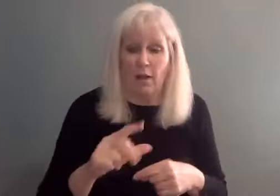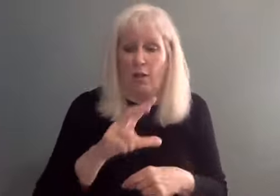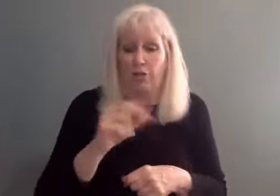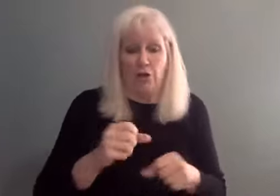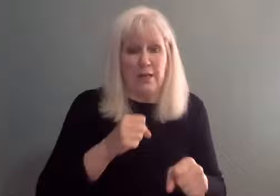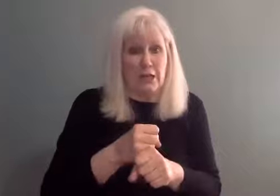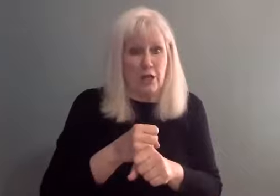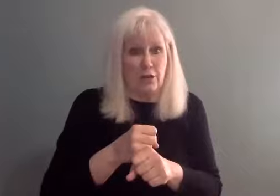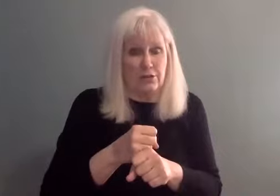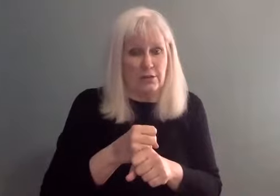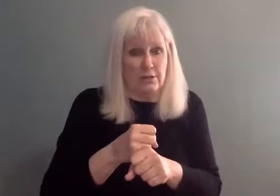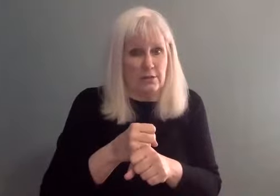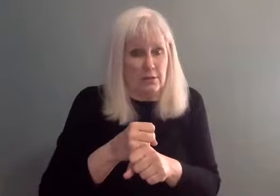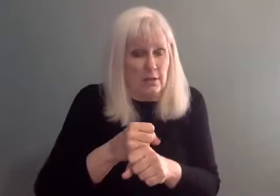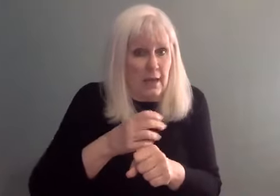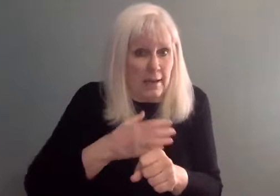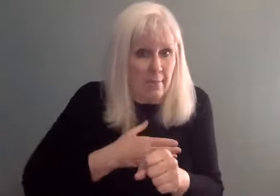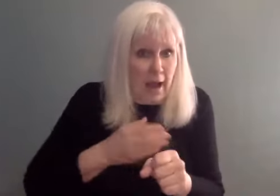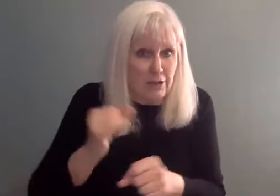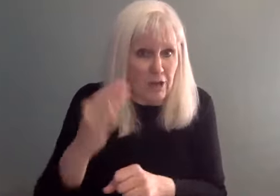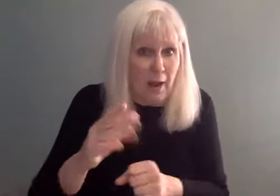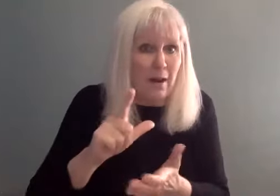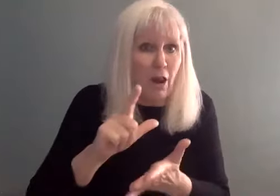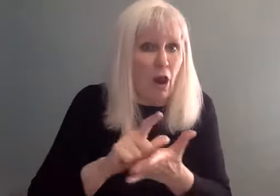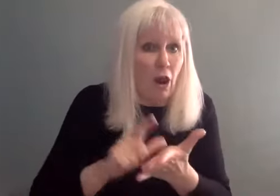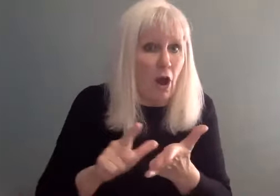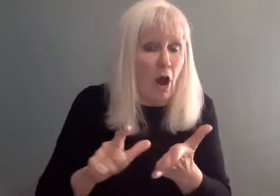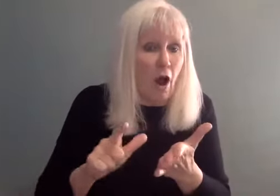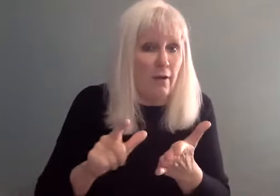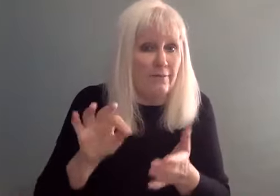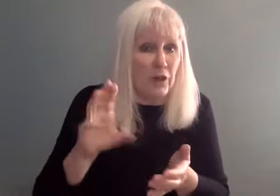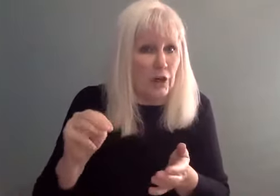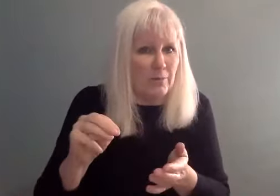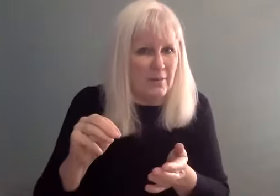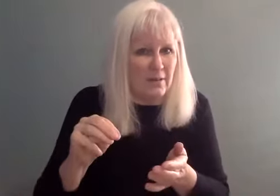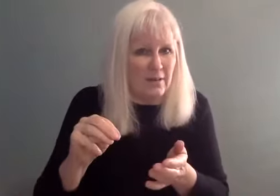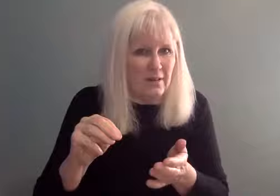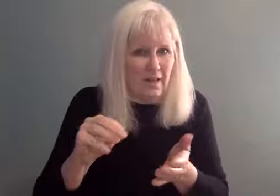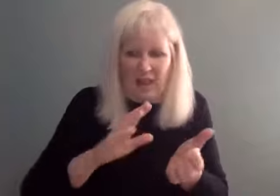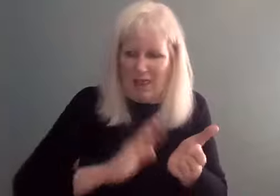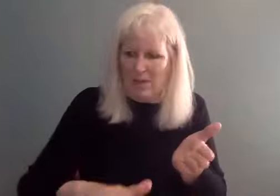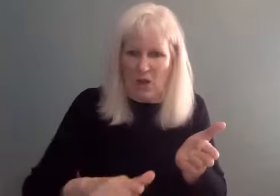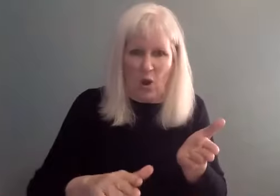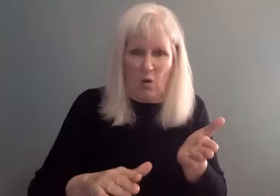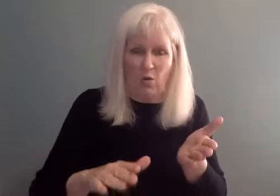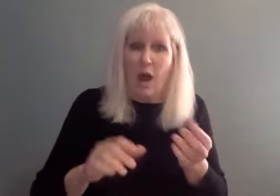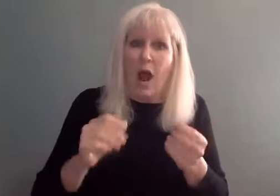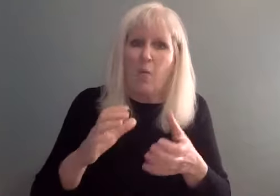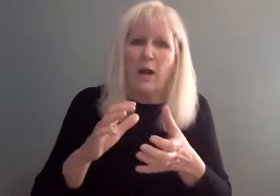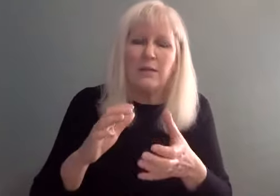go. I had a separation agreement. It was probably ageism, but whatever. I'm not going to fight it. I want my separation agreement. I don't want to take all these people home